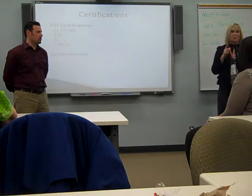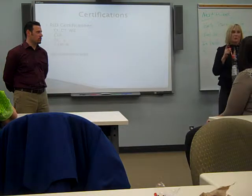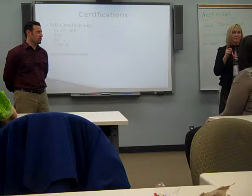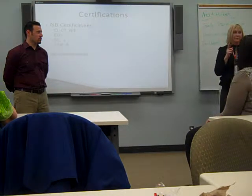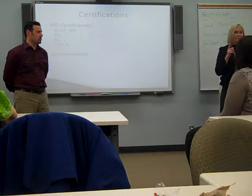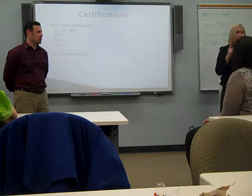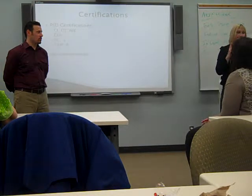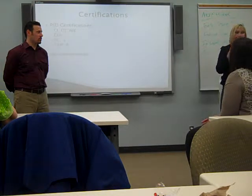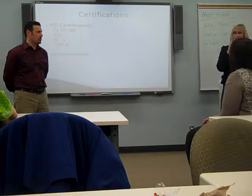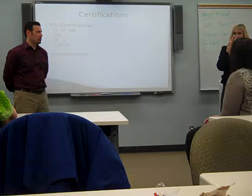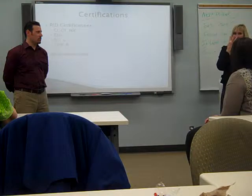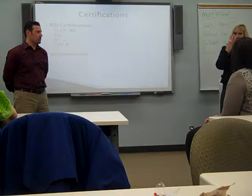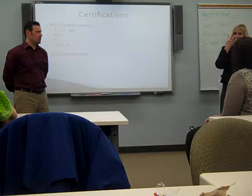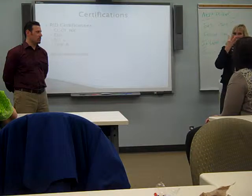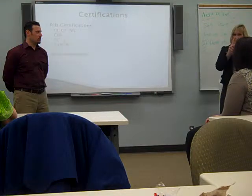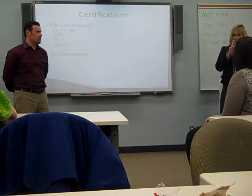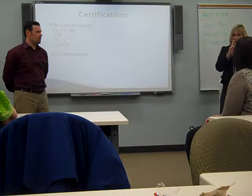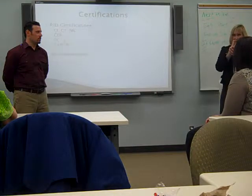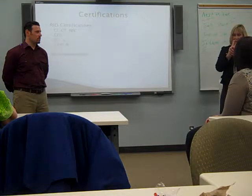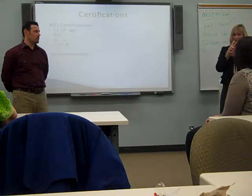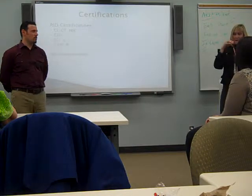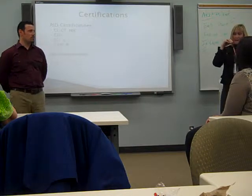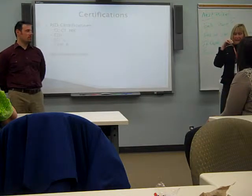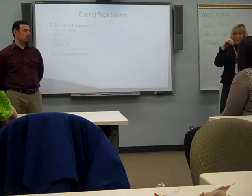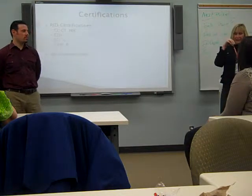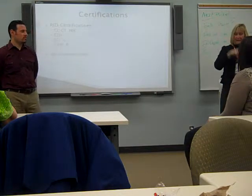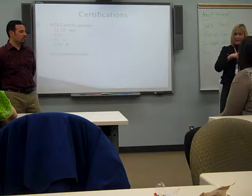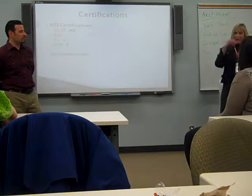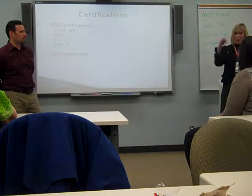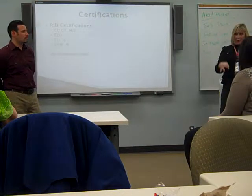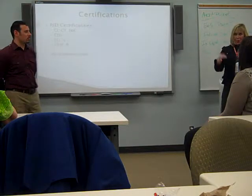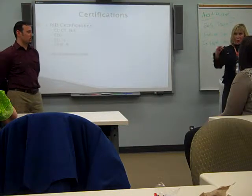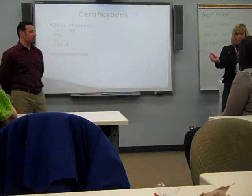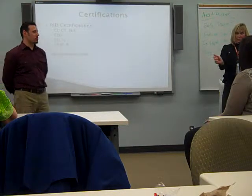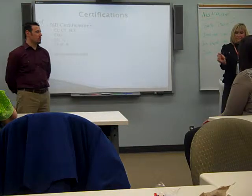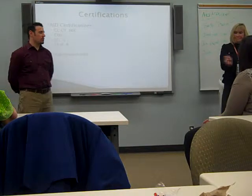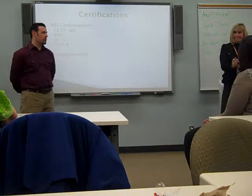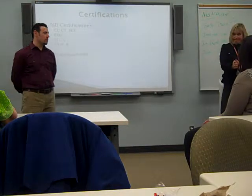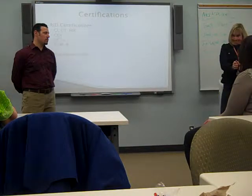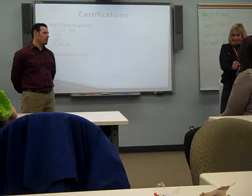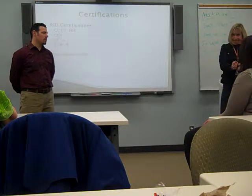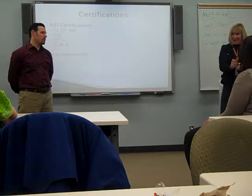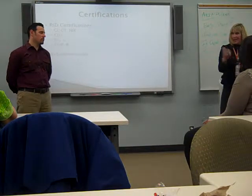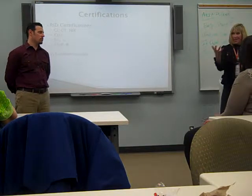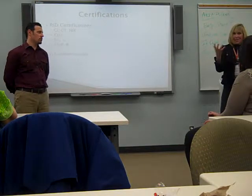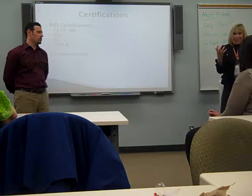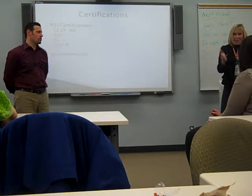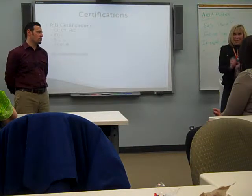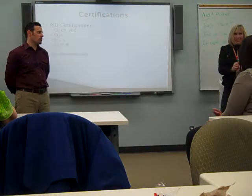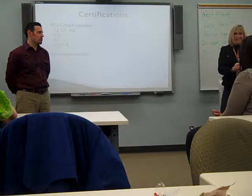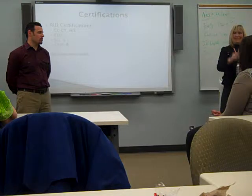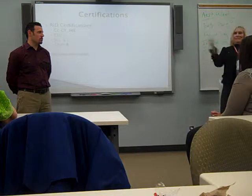But there was this one case that was related to a prisoner in a courtroom where his hands were